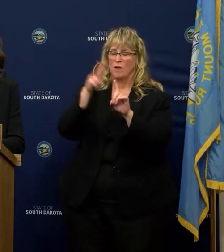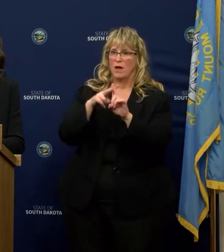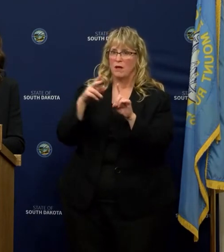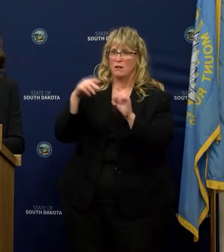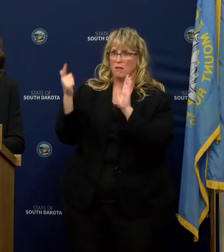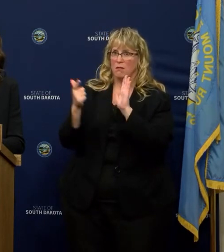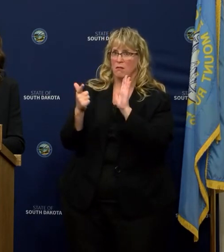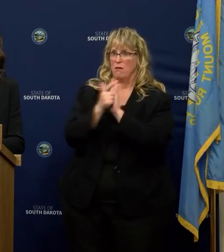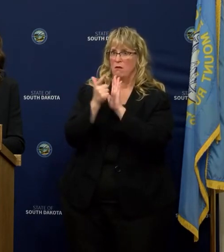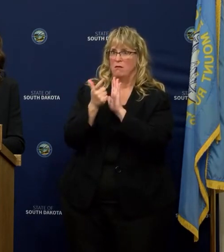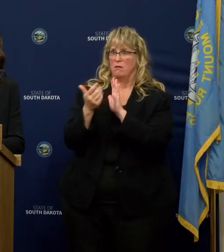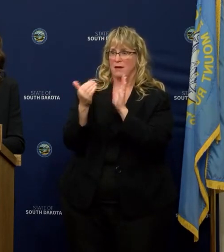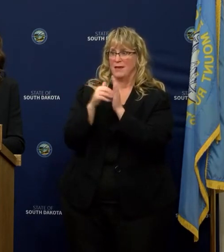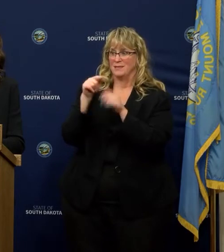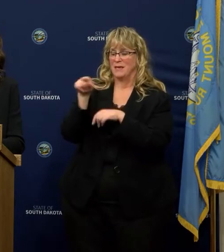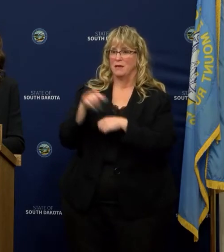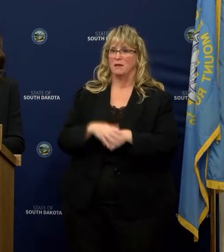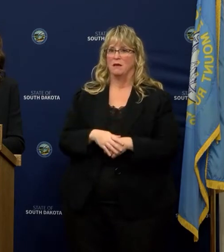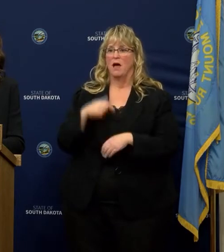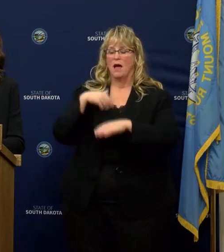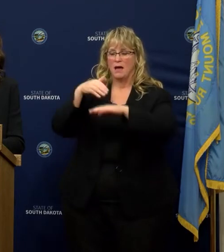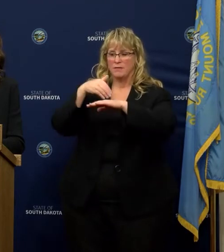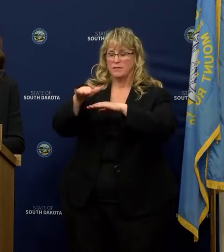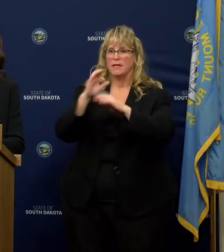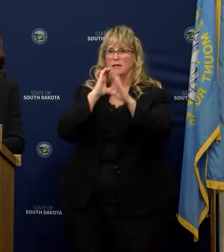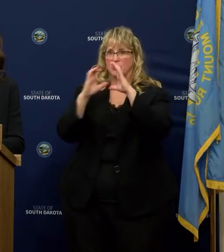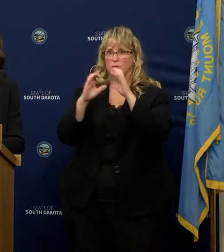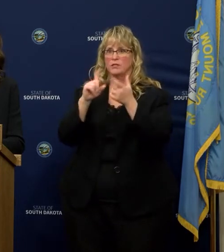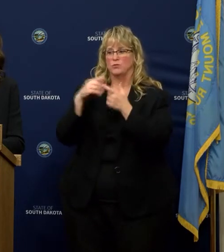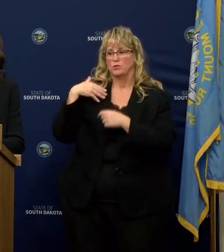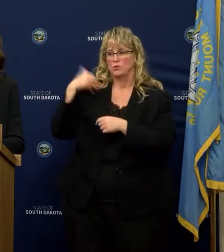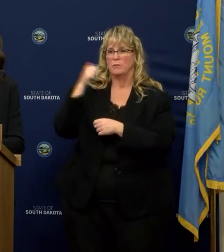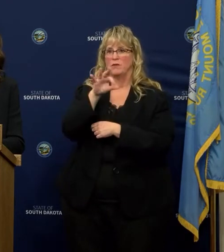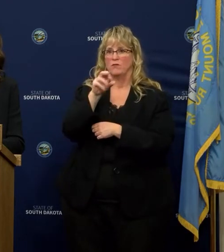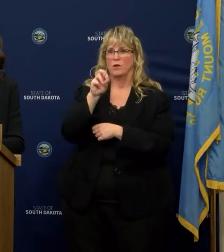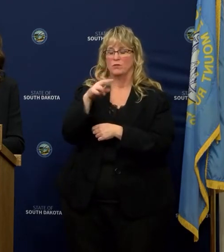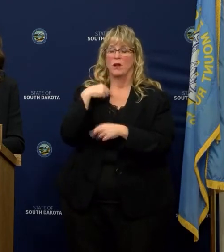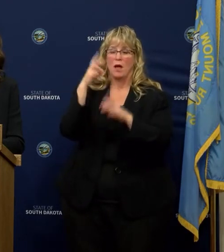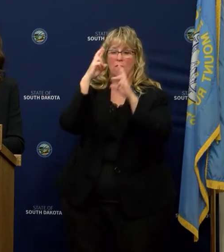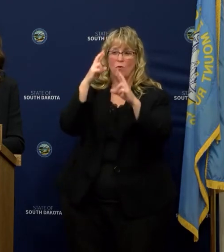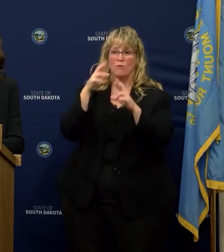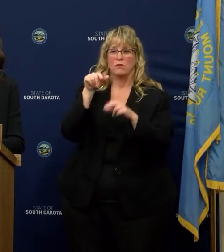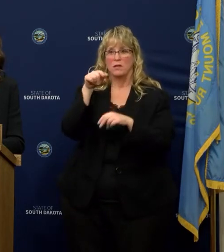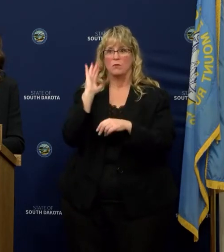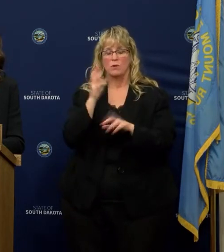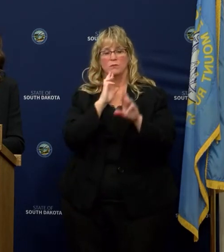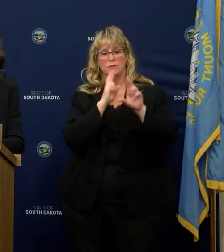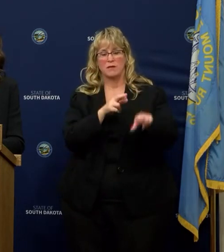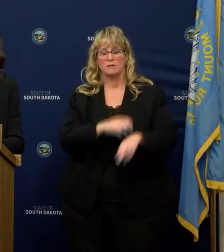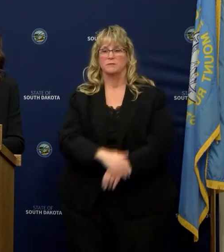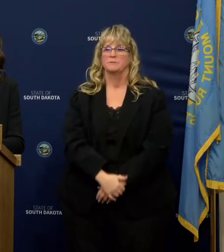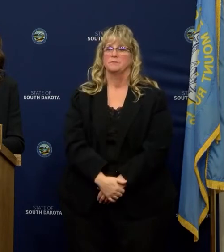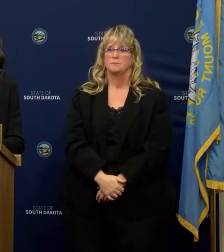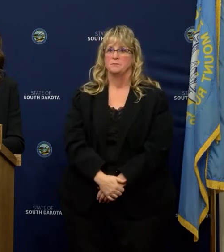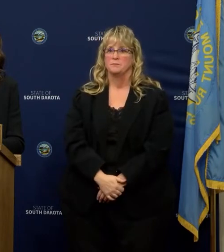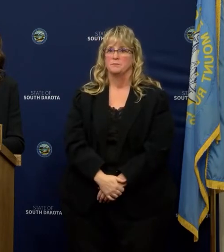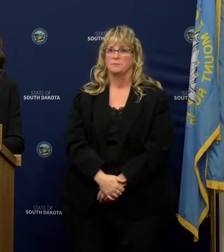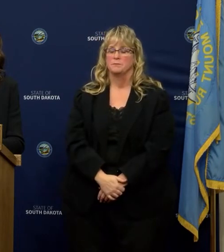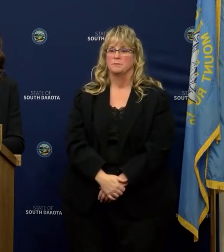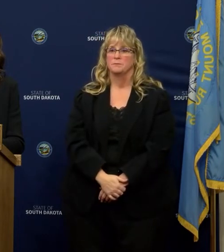up? I've sent communication to Chairman Frazier today, and I'm hopeful that he will respond.